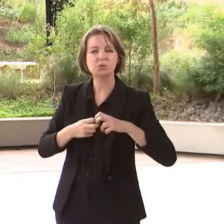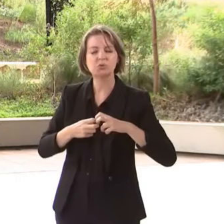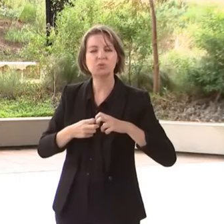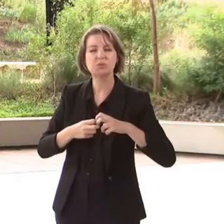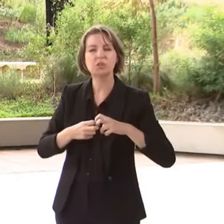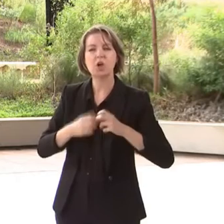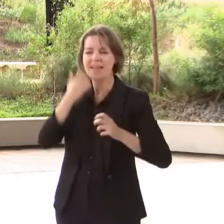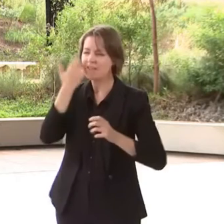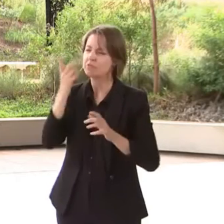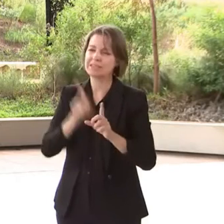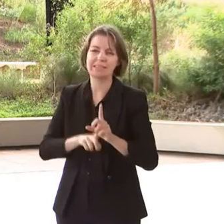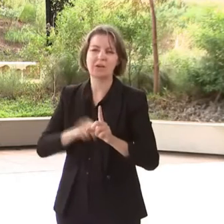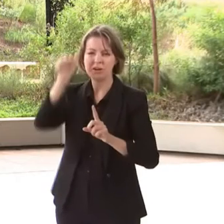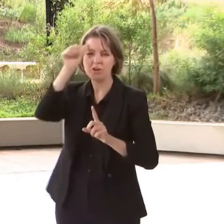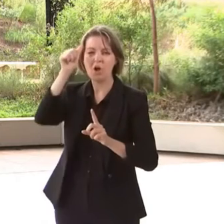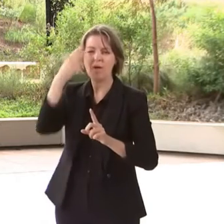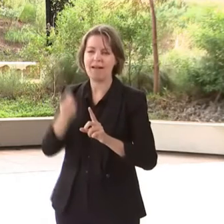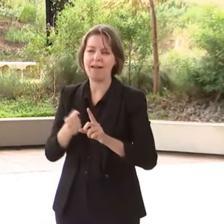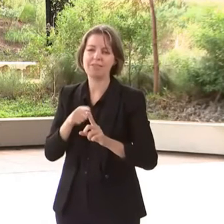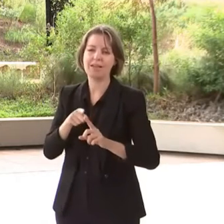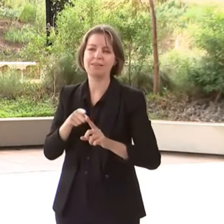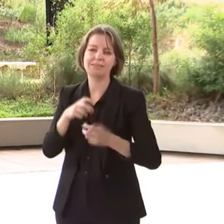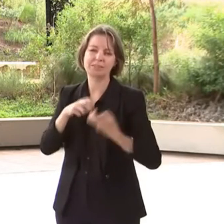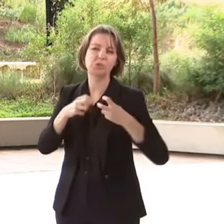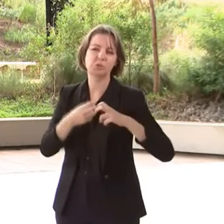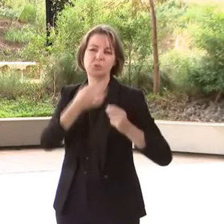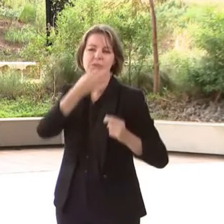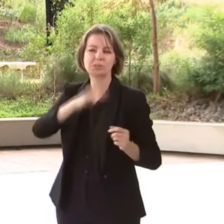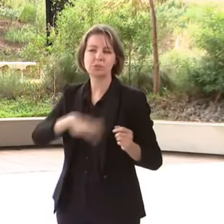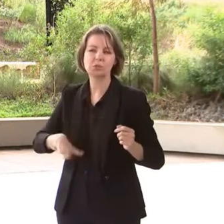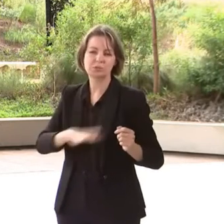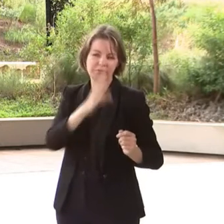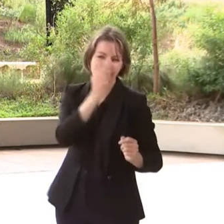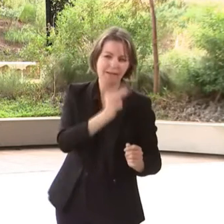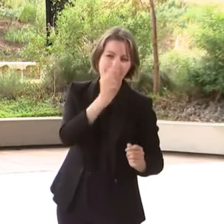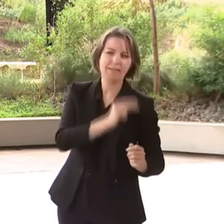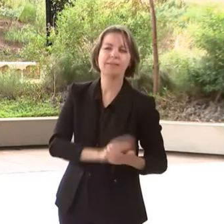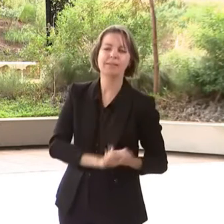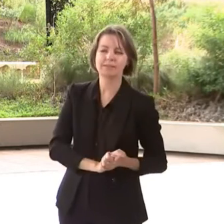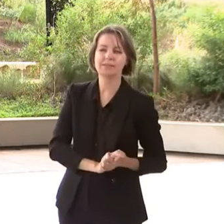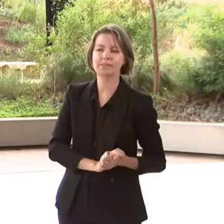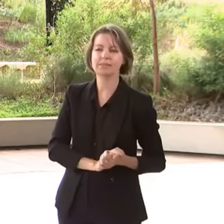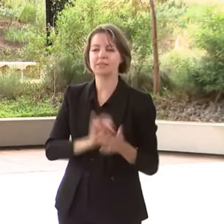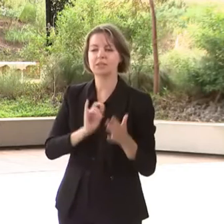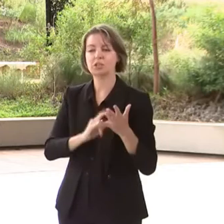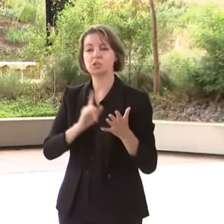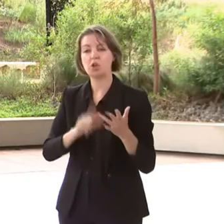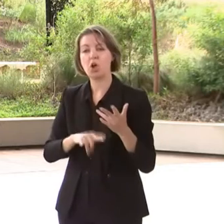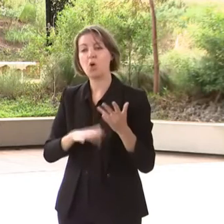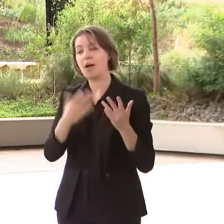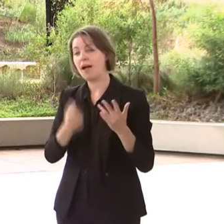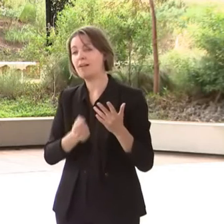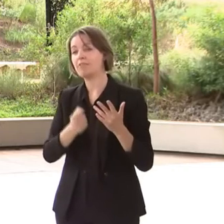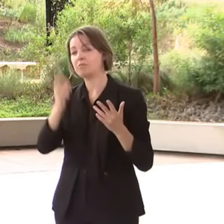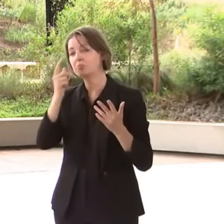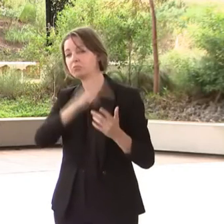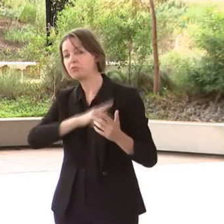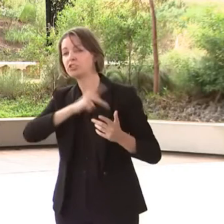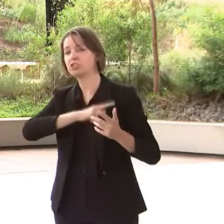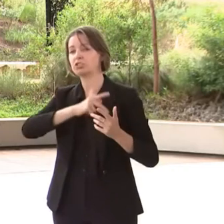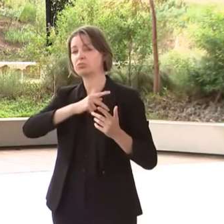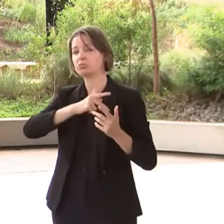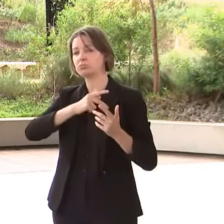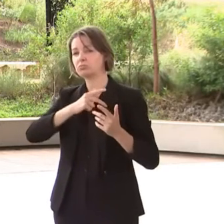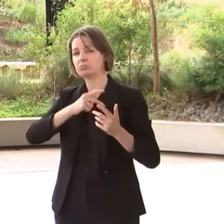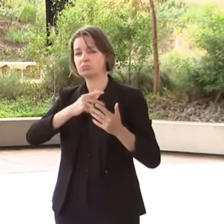desire to really map this. We've set up a paediatric surveillance system where the clinicians across the nation have been working